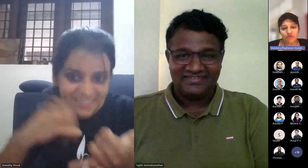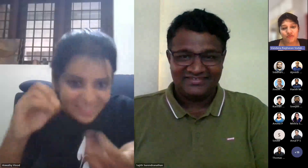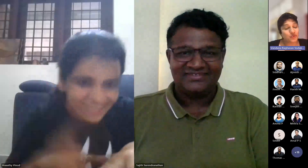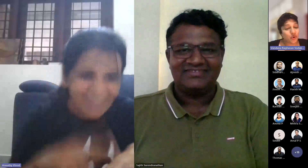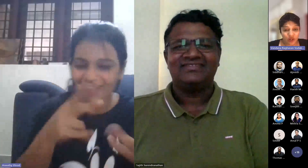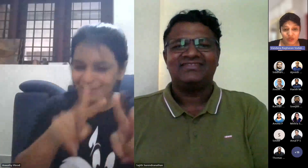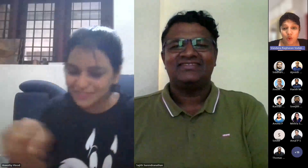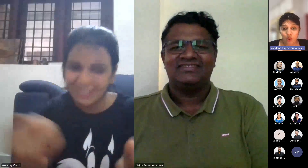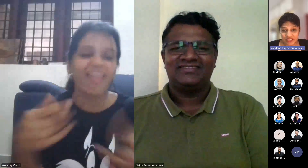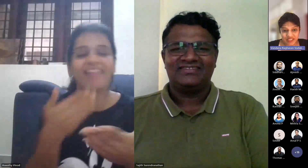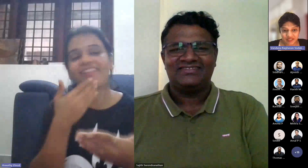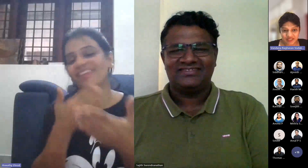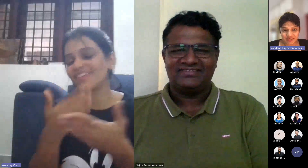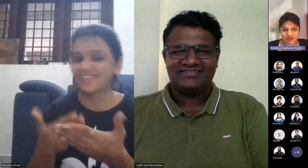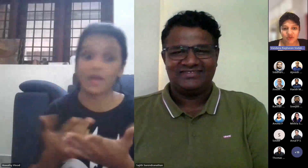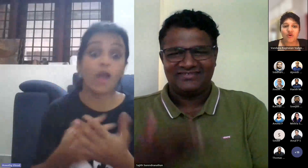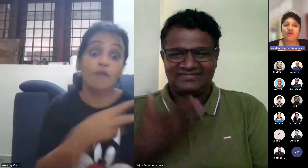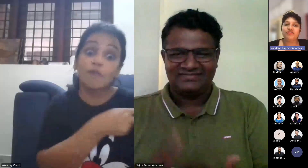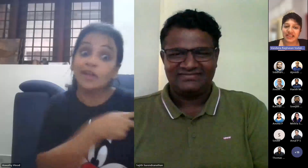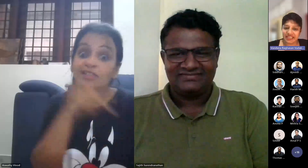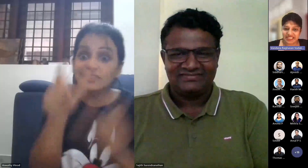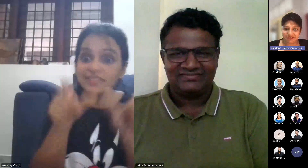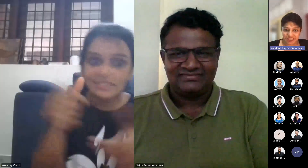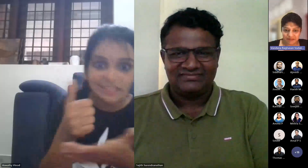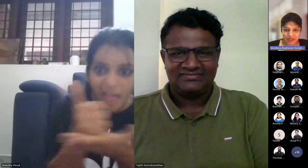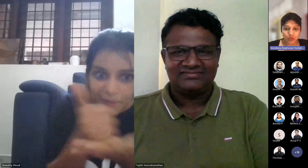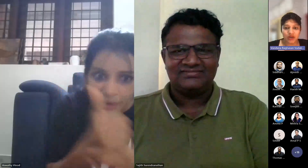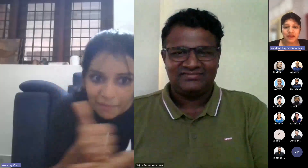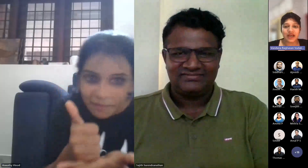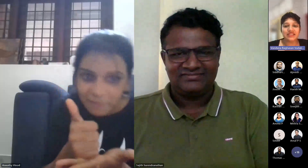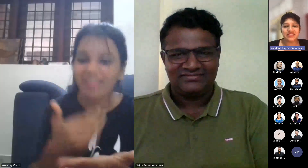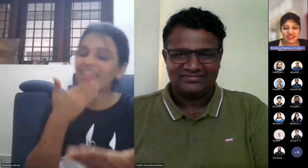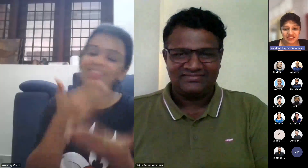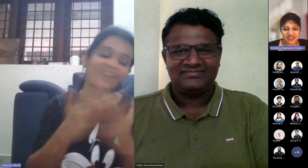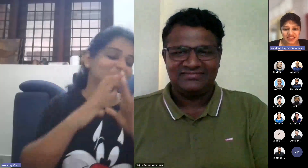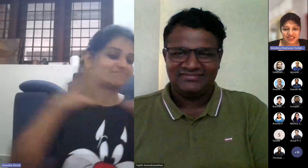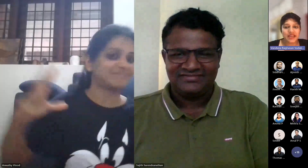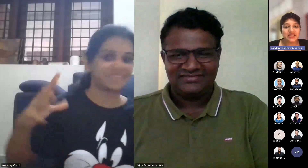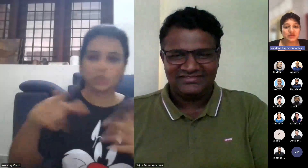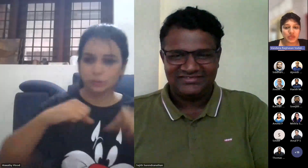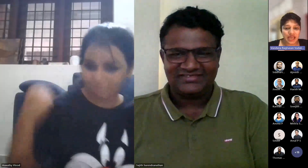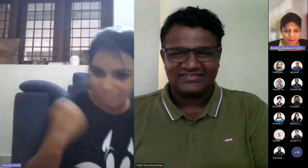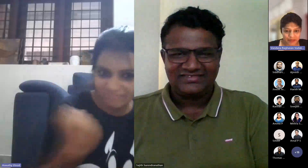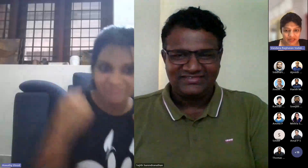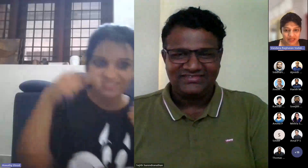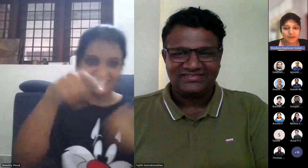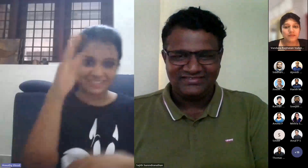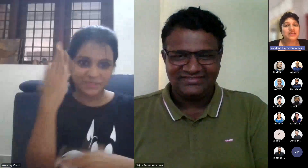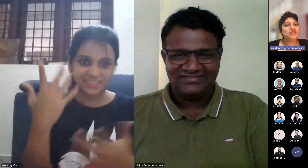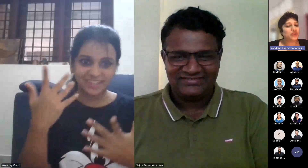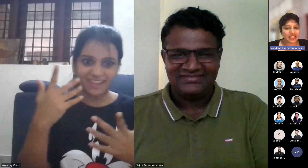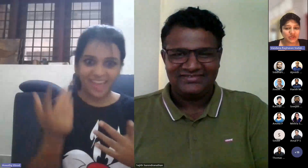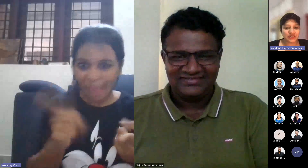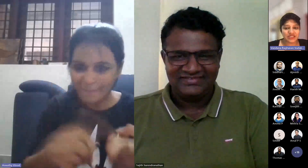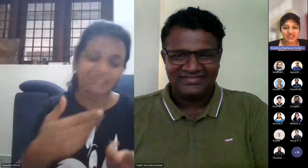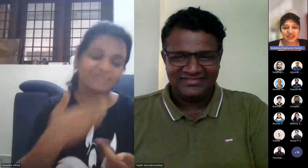Thank you to all the volunteers of the IxDF team that work behind the scenes to make this event happen. Please